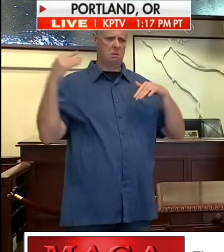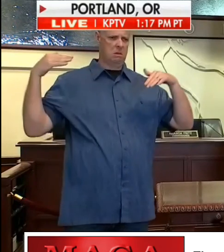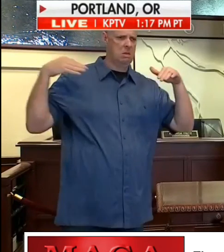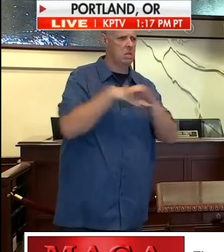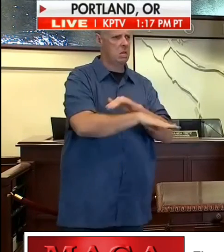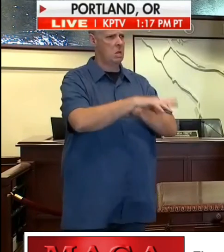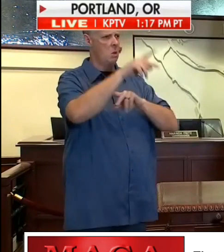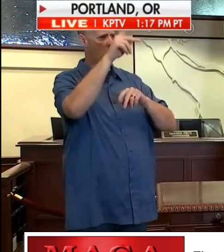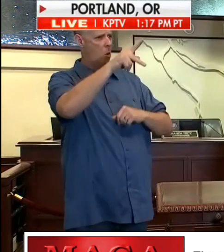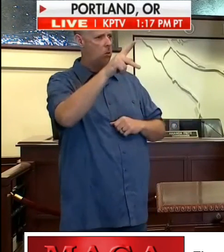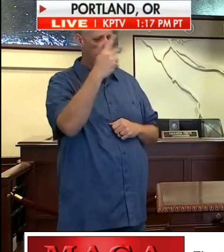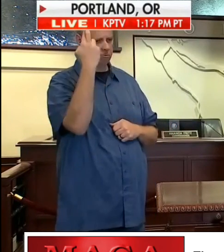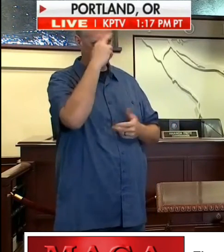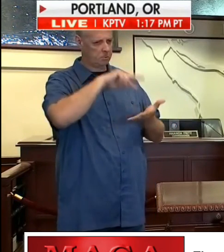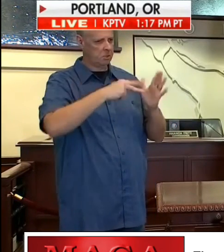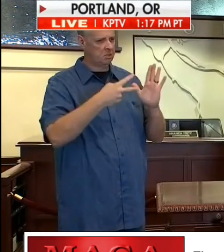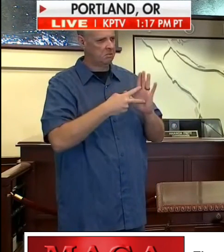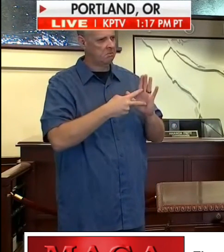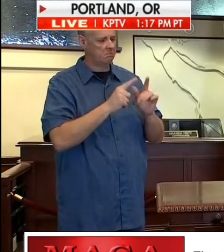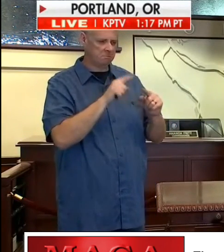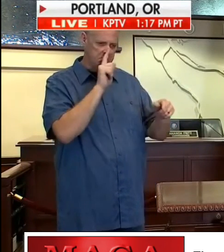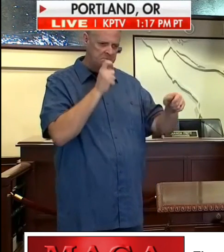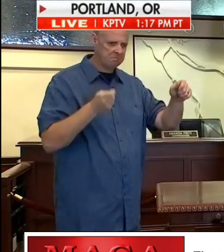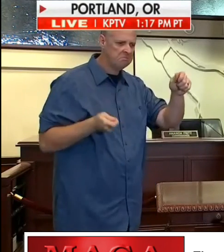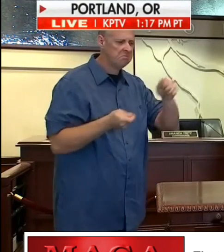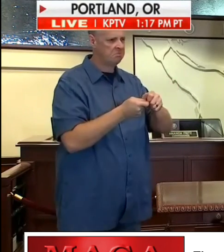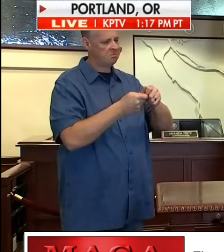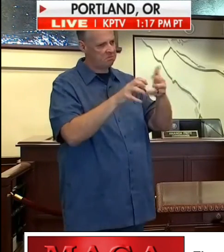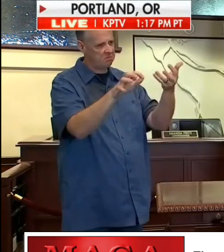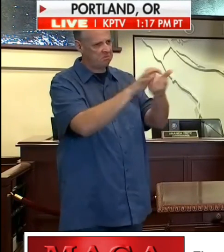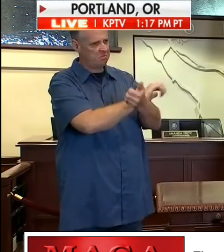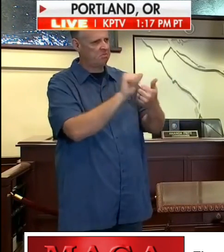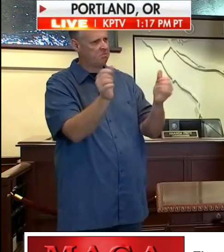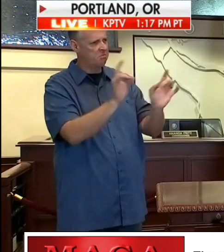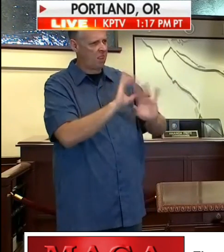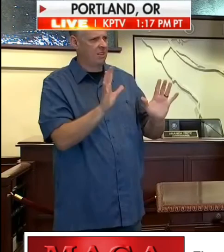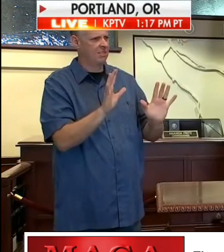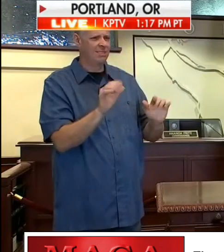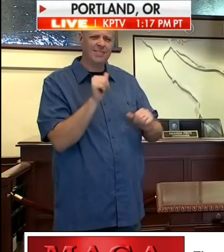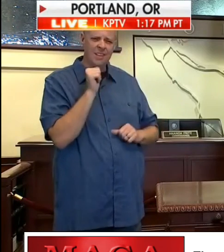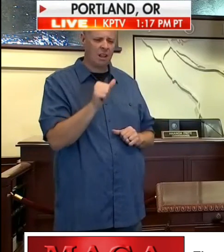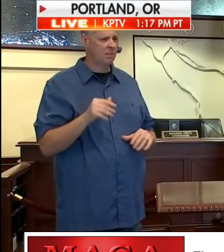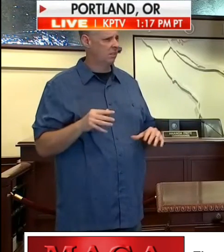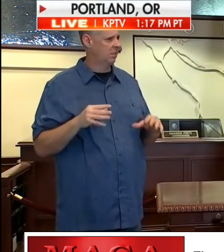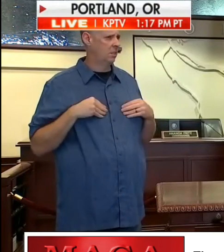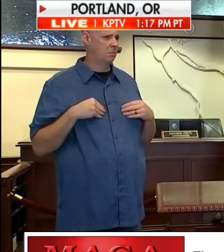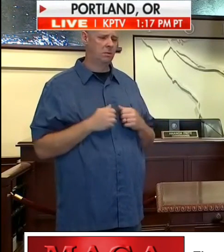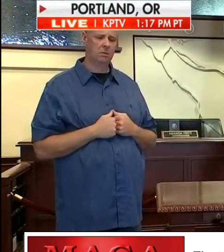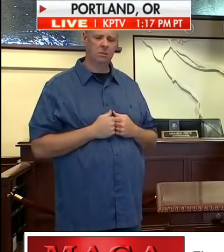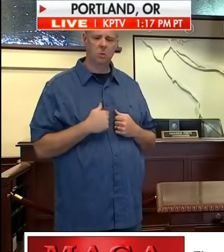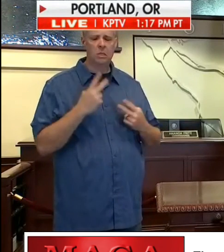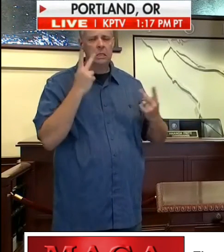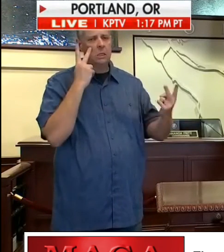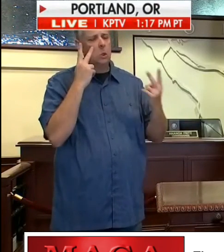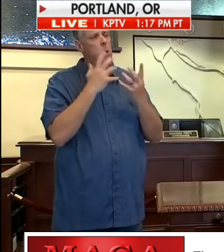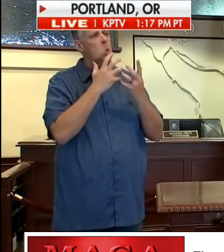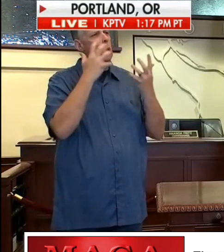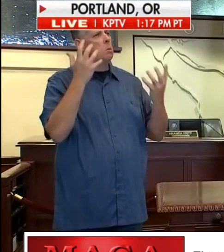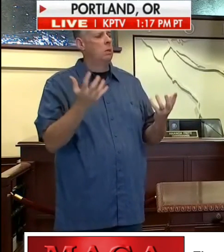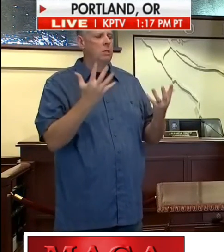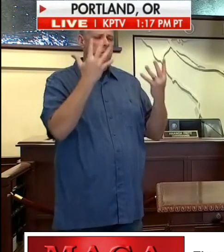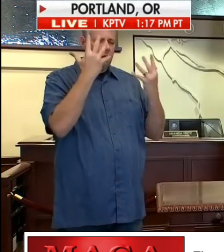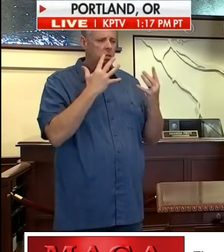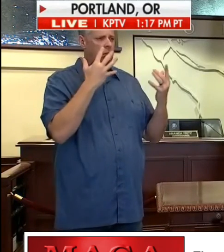for the explicit purpose of committing violence, and that is not acceptable. We're seeing too much tragedy across our